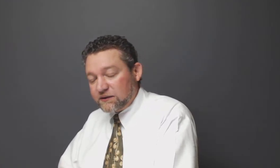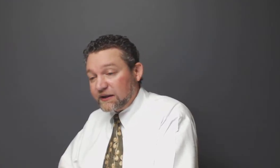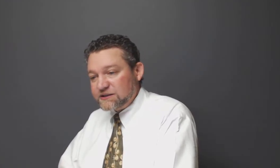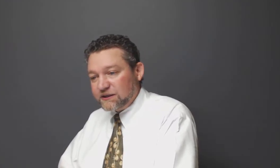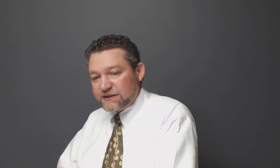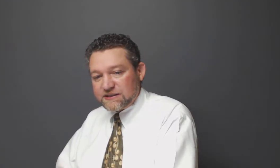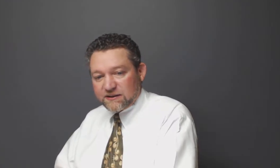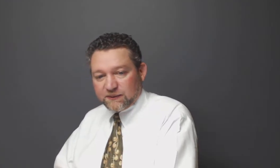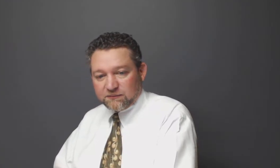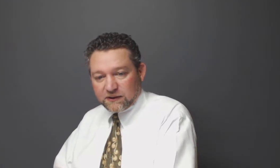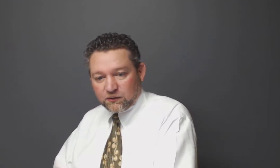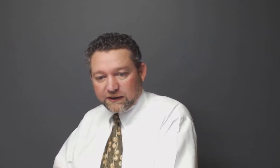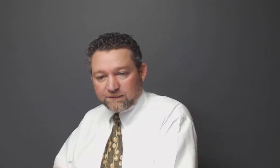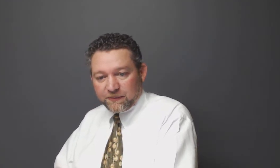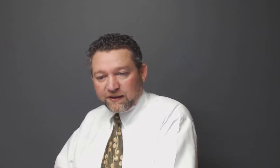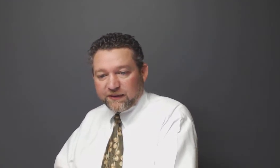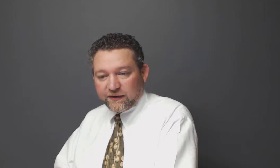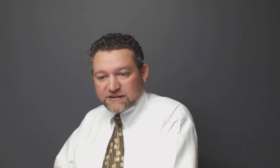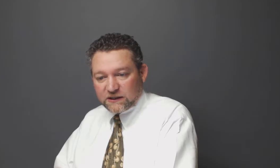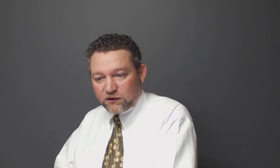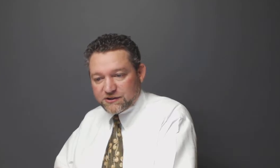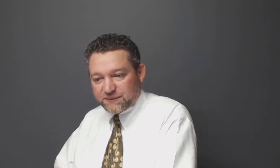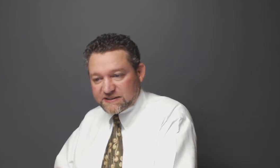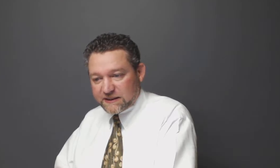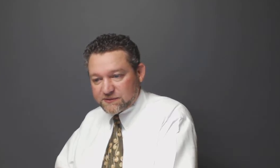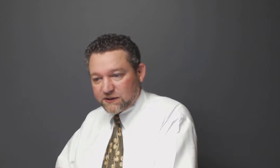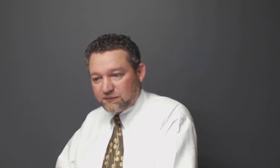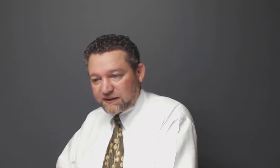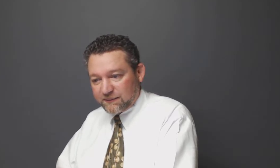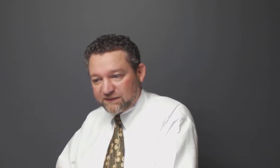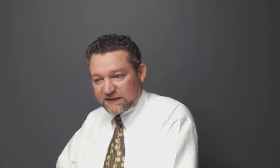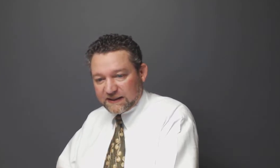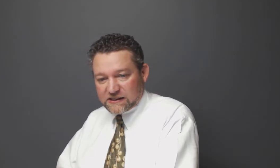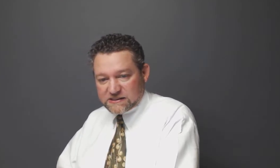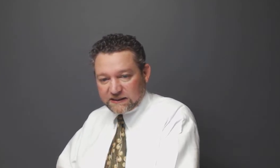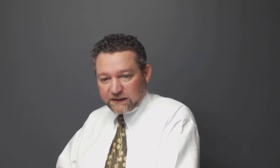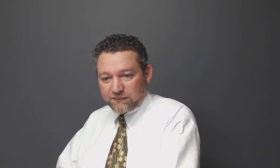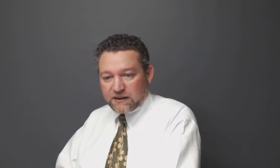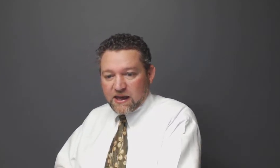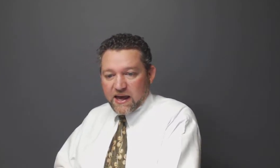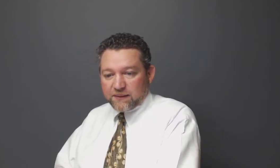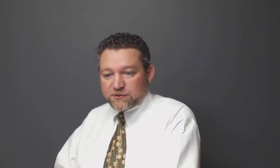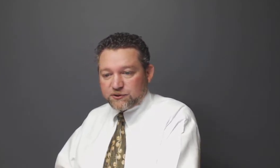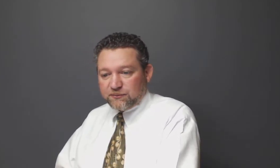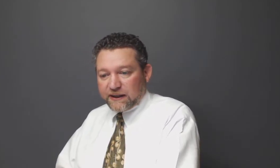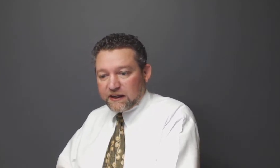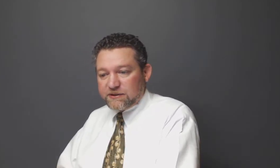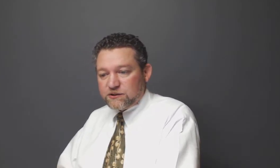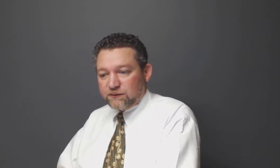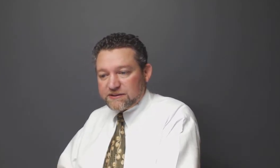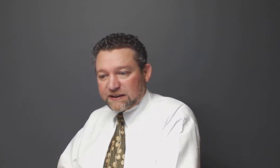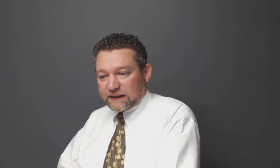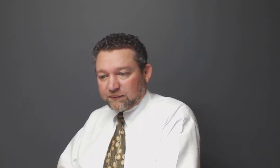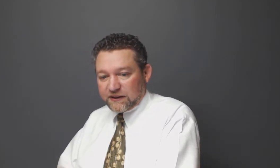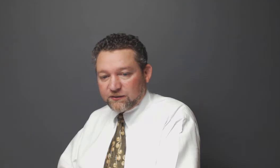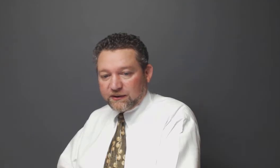Thy gentleness hath made me great. Thou hast enlarged my steps under me, that my feet did not slip. I pursued mine enemies and overtaken them. Neither did